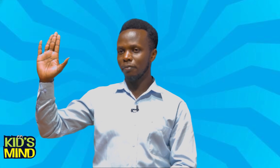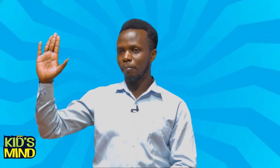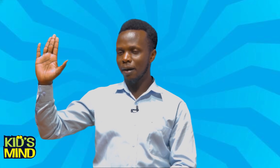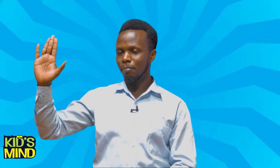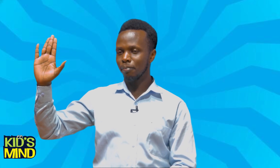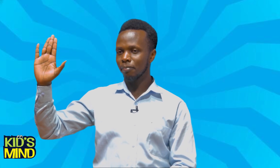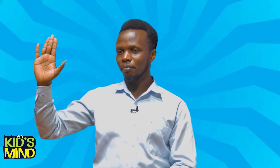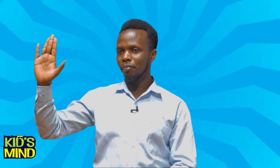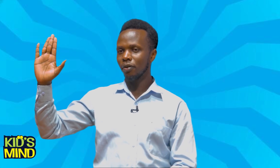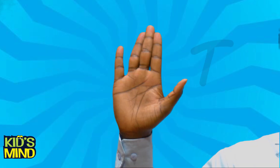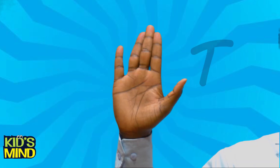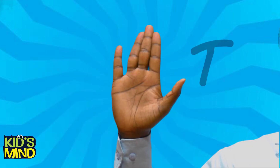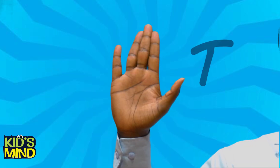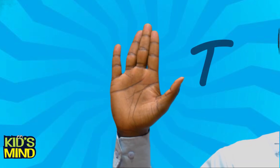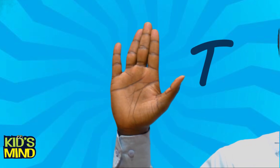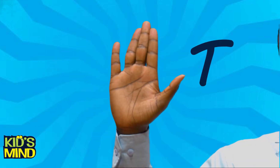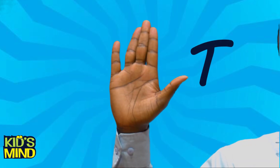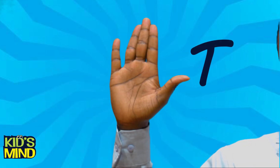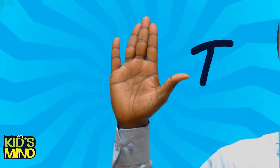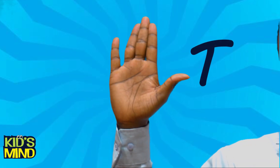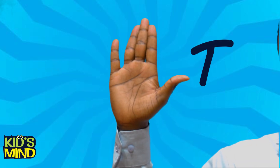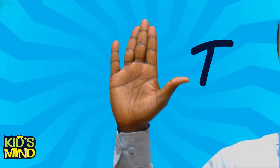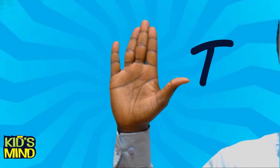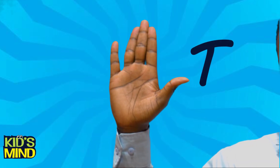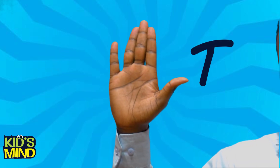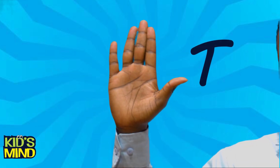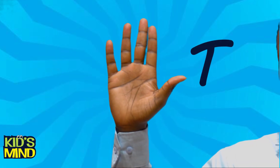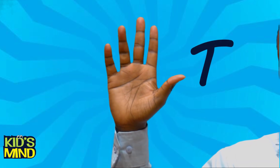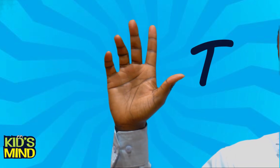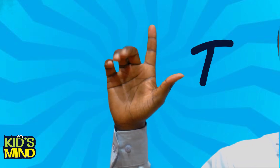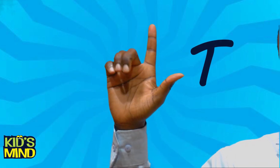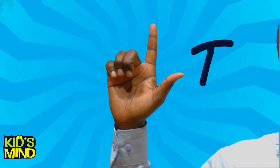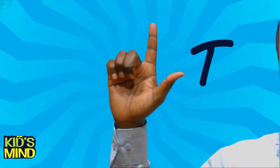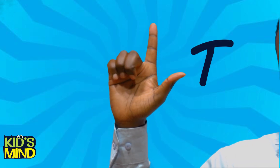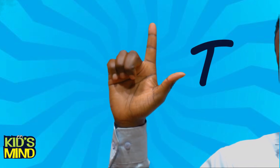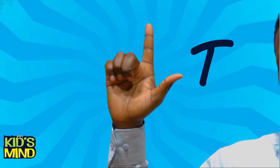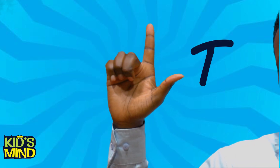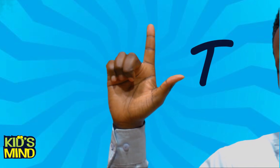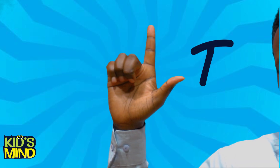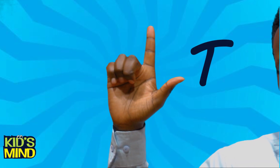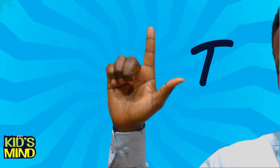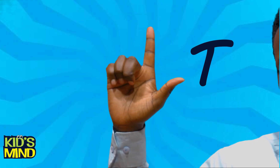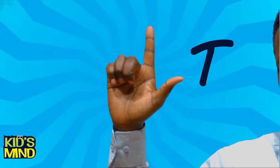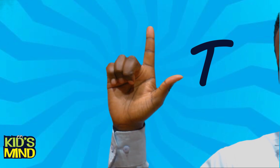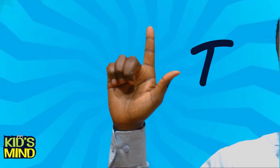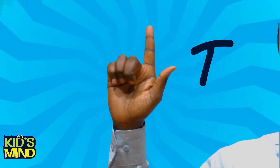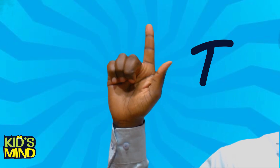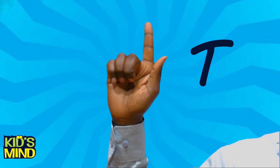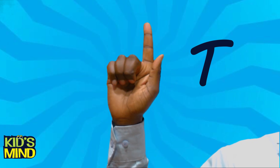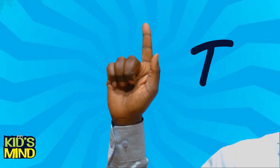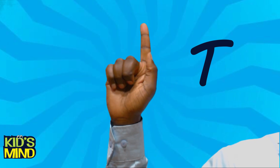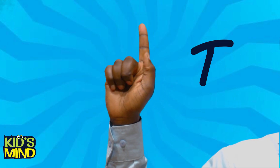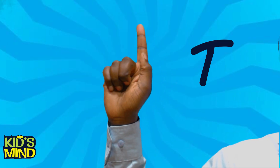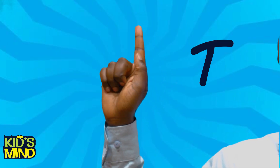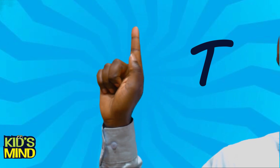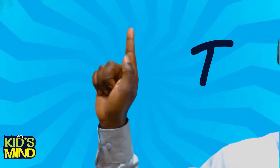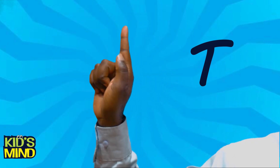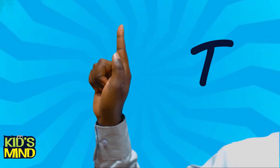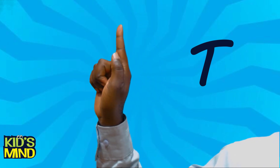open palm, okay? You use your thumb finger and the extended index finger. You straighten your thumb